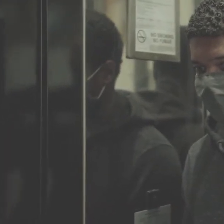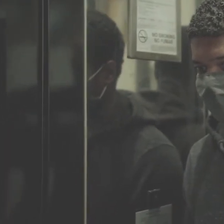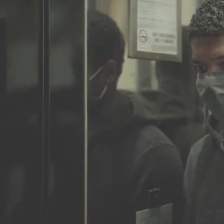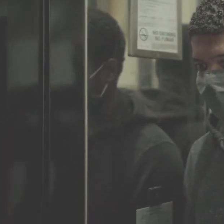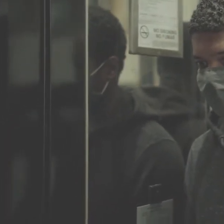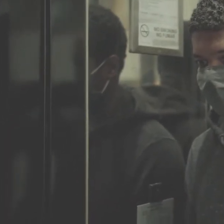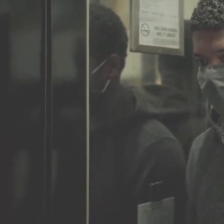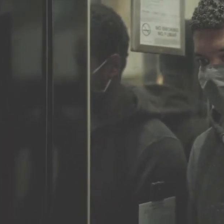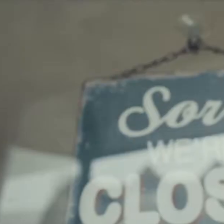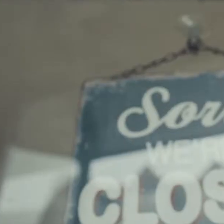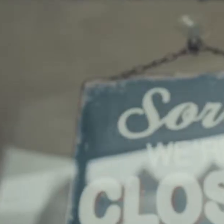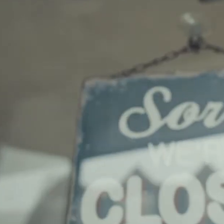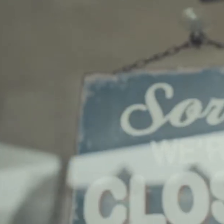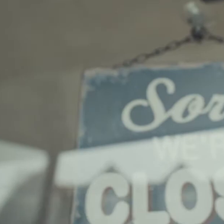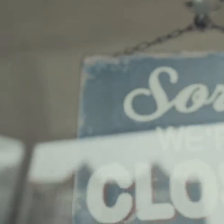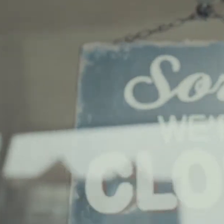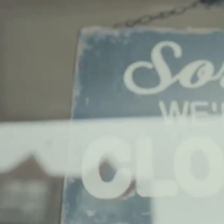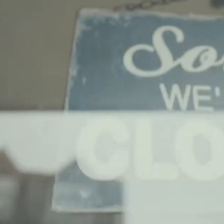Jobs have been lost.